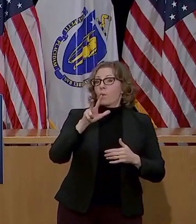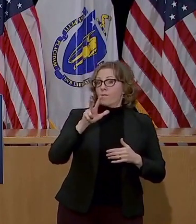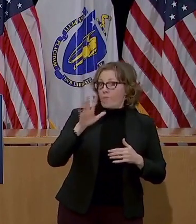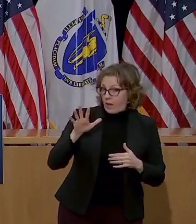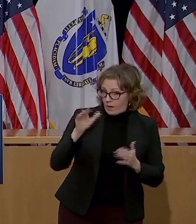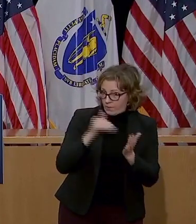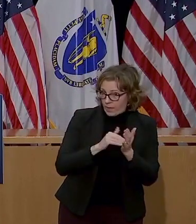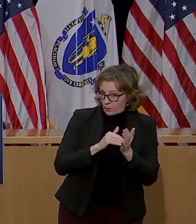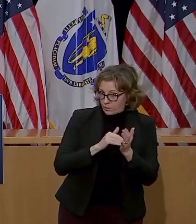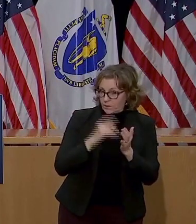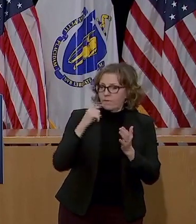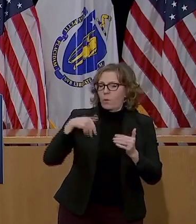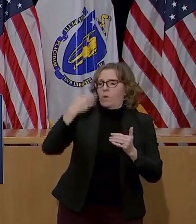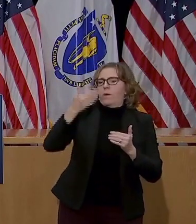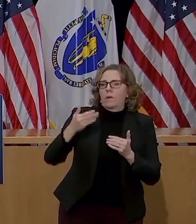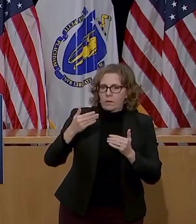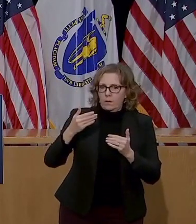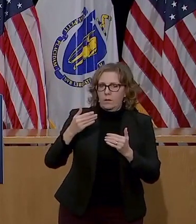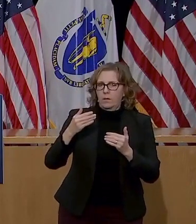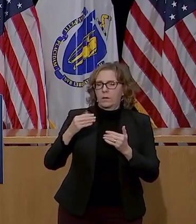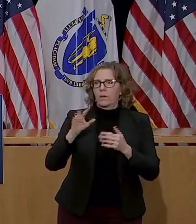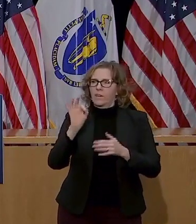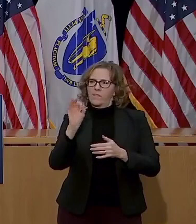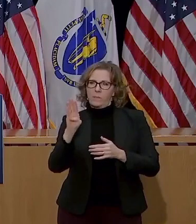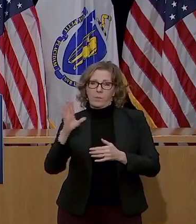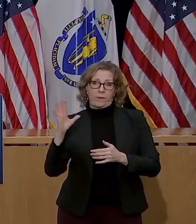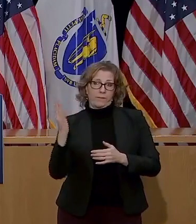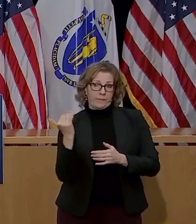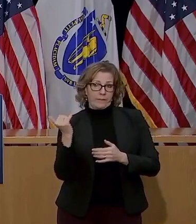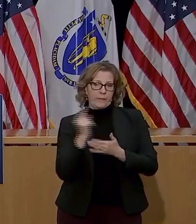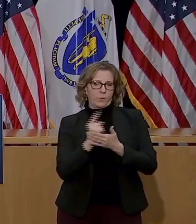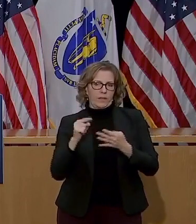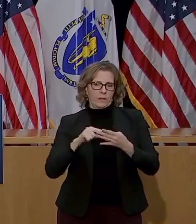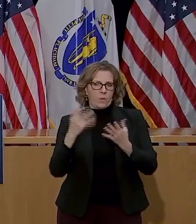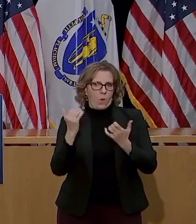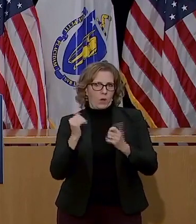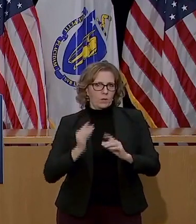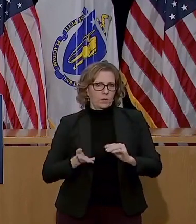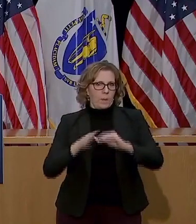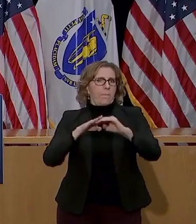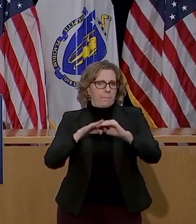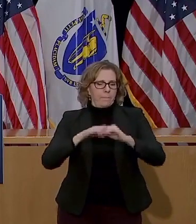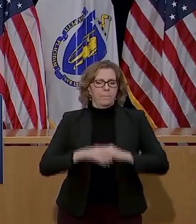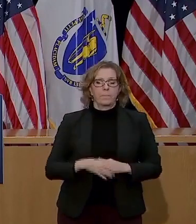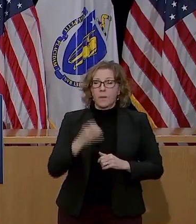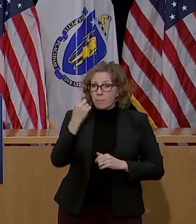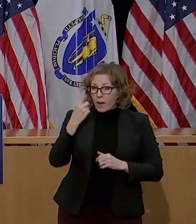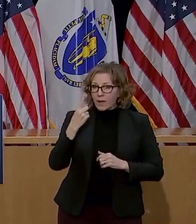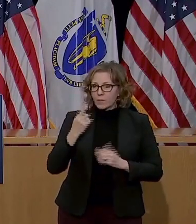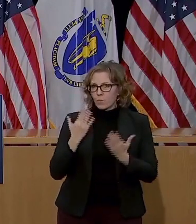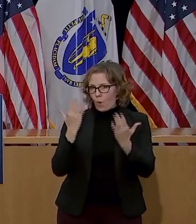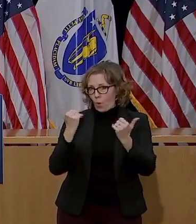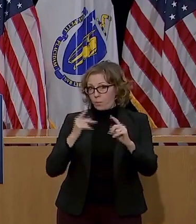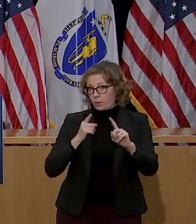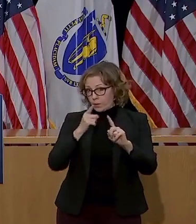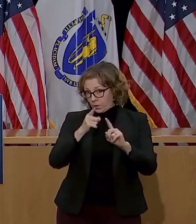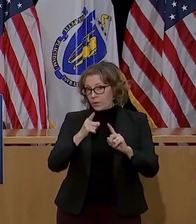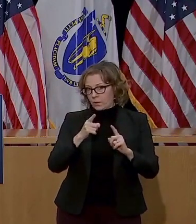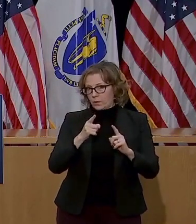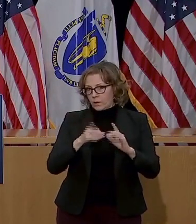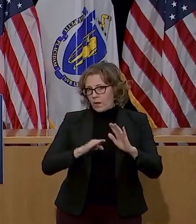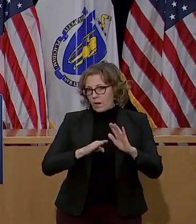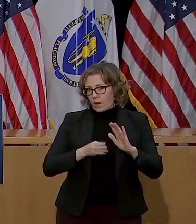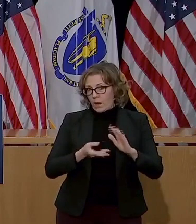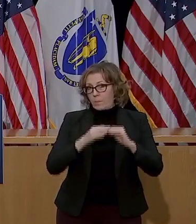the week of February 15th. But those results will depend on several variables, including the availability